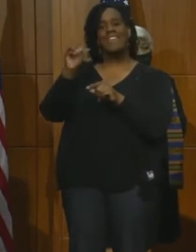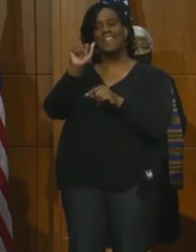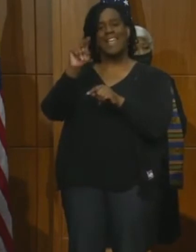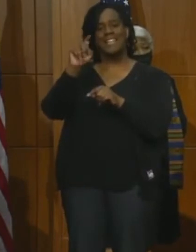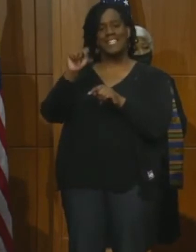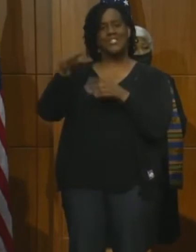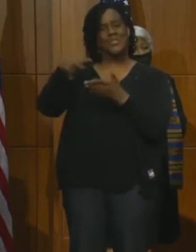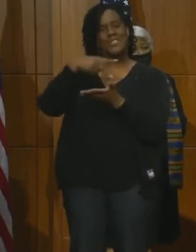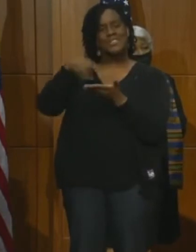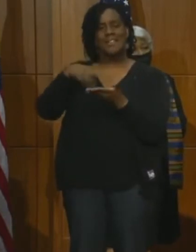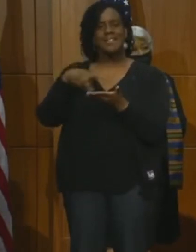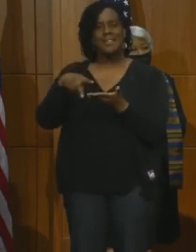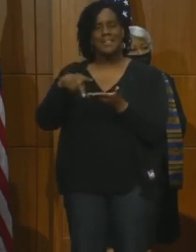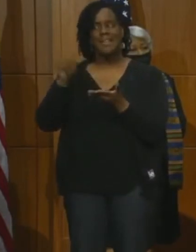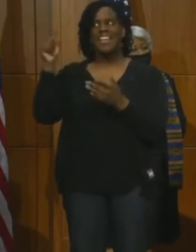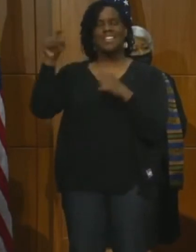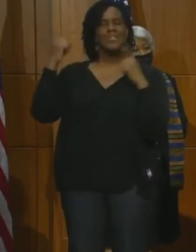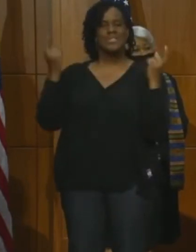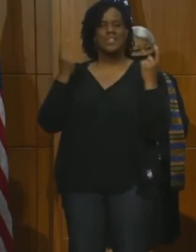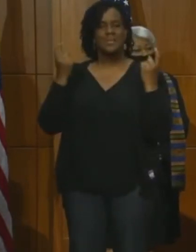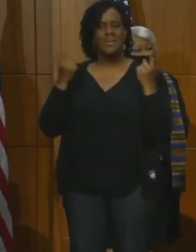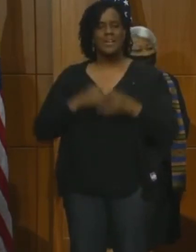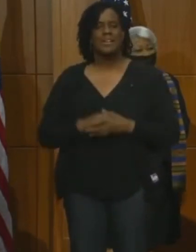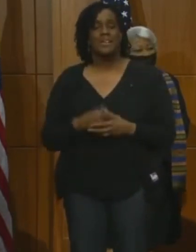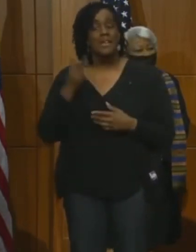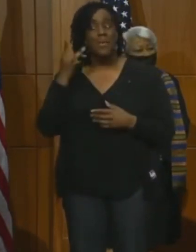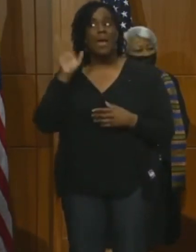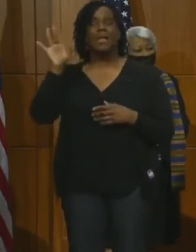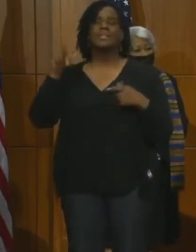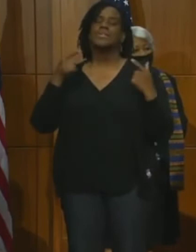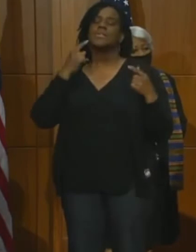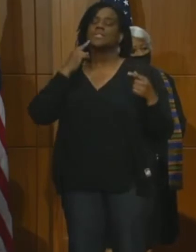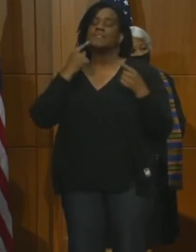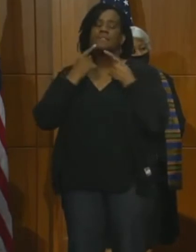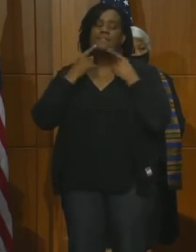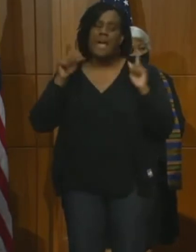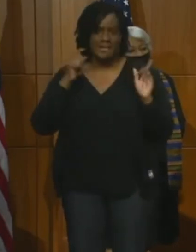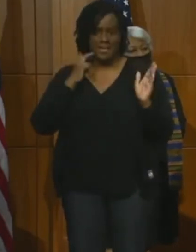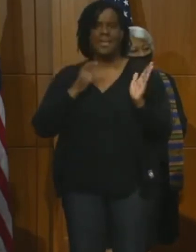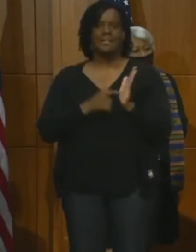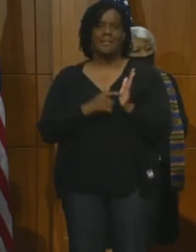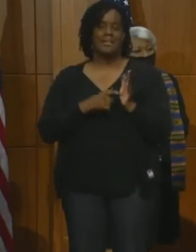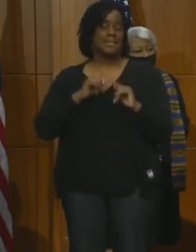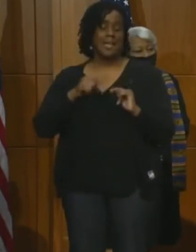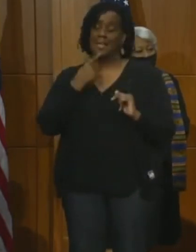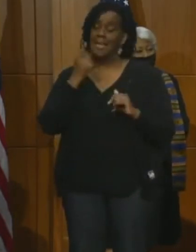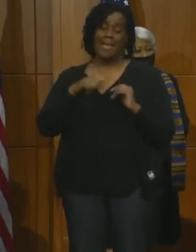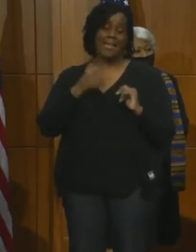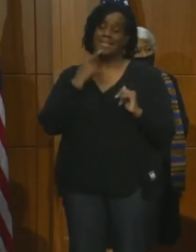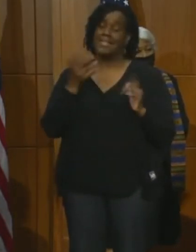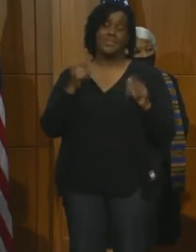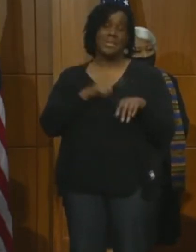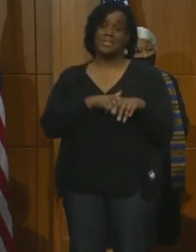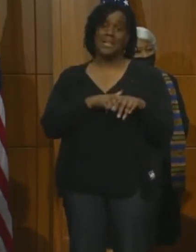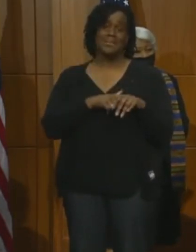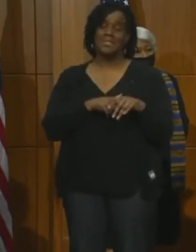They're dancing in celebration because their lives are finally being acknowledged. And I can't say it too many times up here today, a